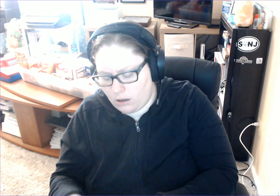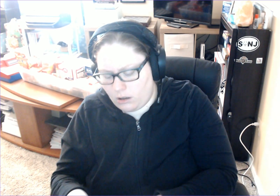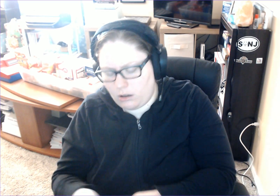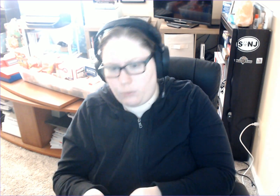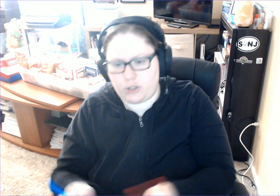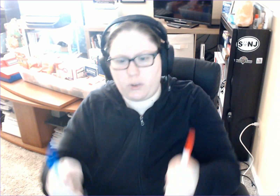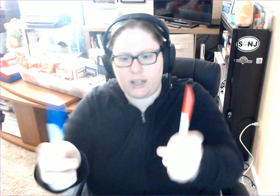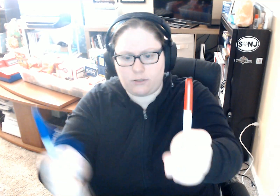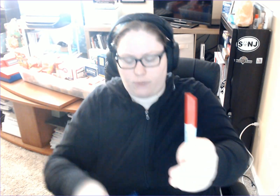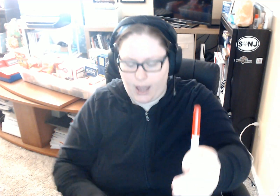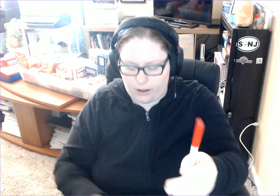Which one is red?